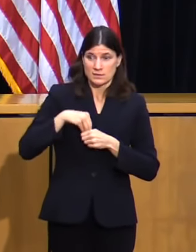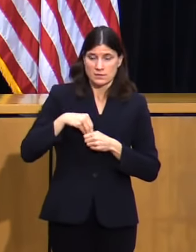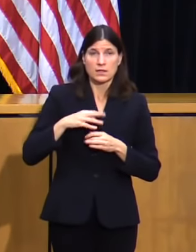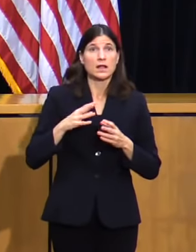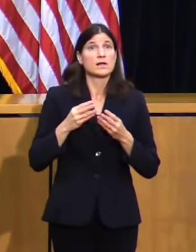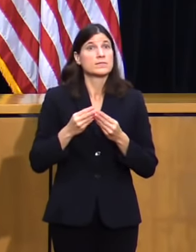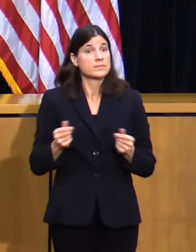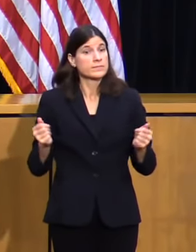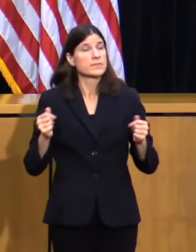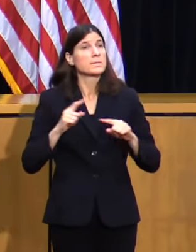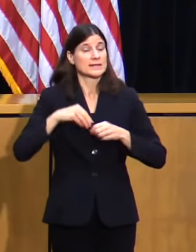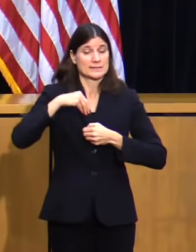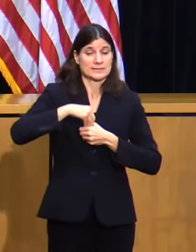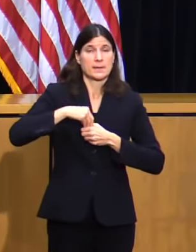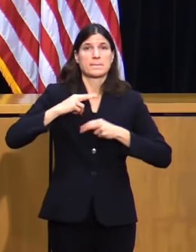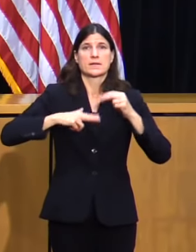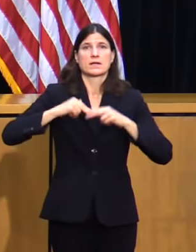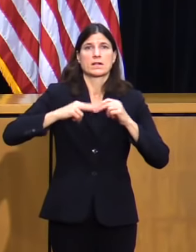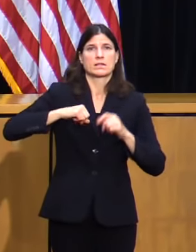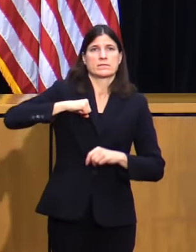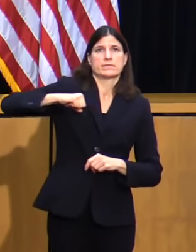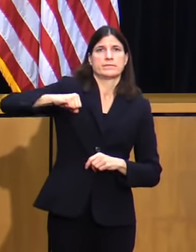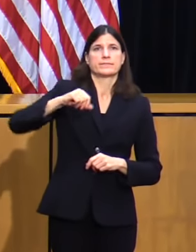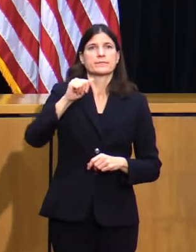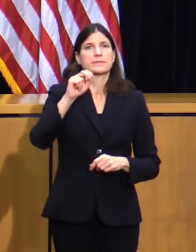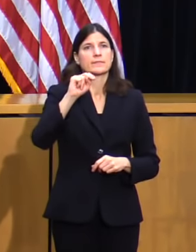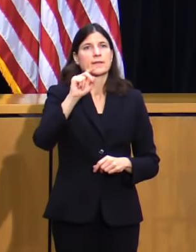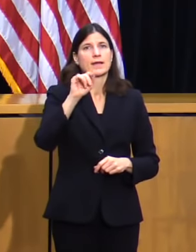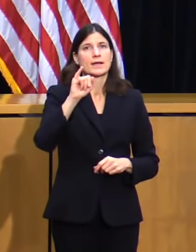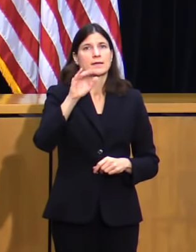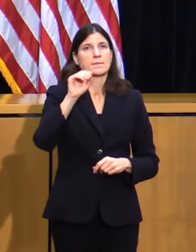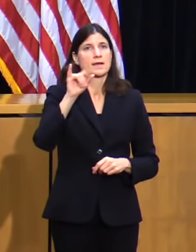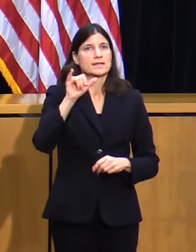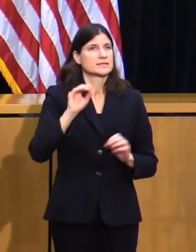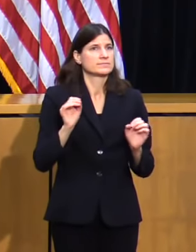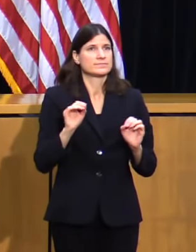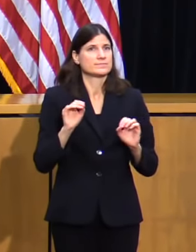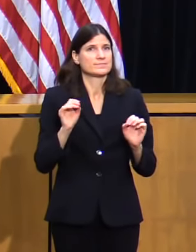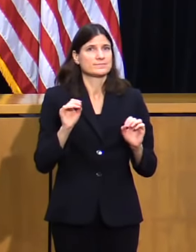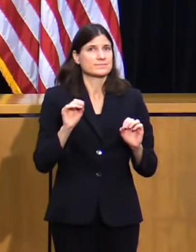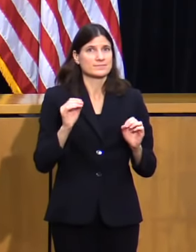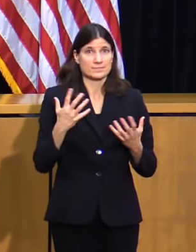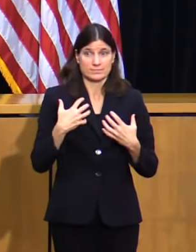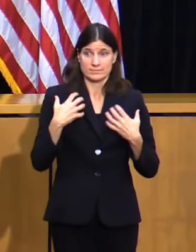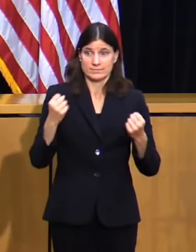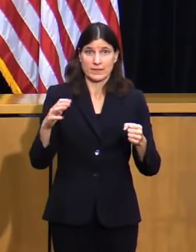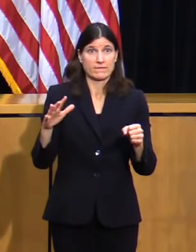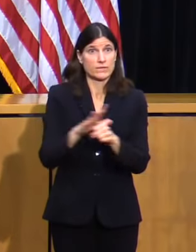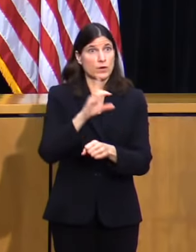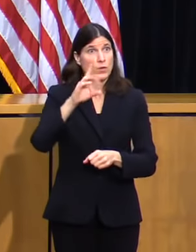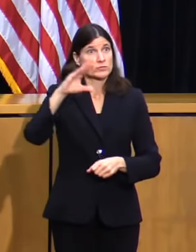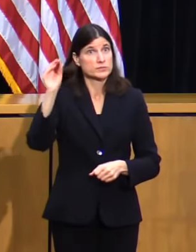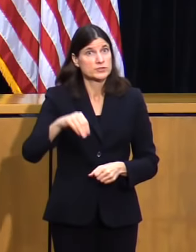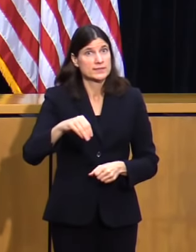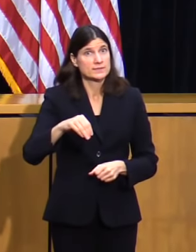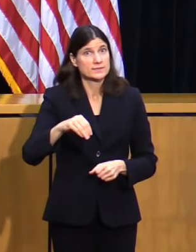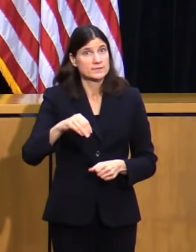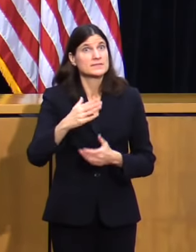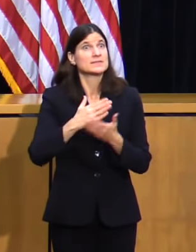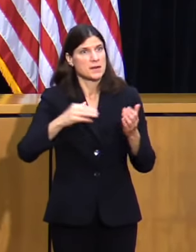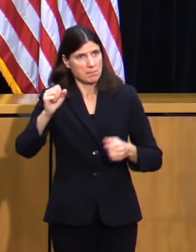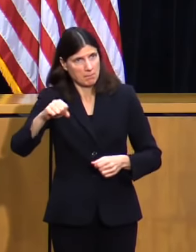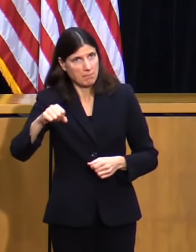So many of the positives that we get in an asymptomatic population is probably a convalescing patient